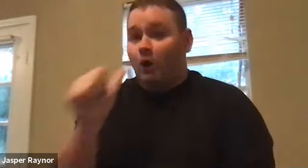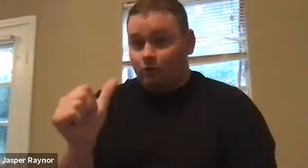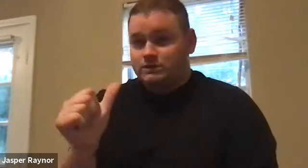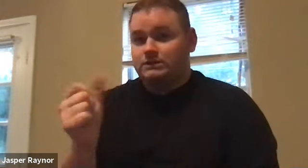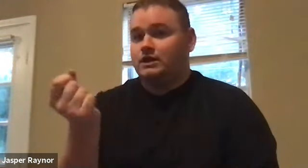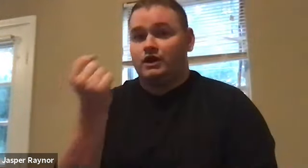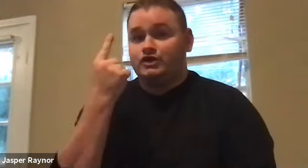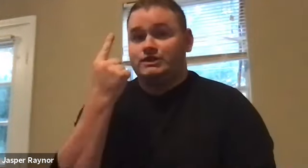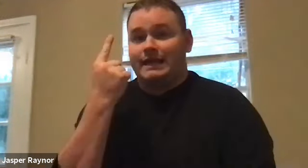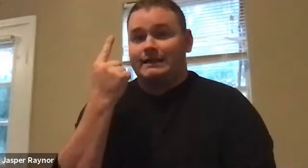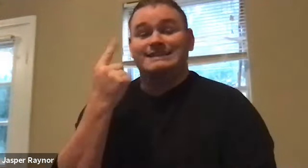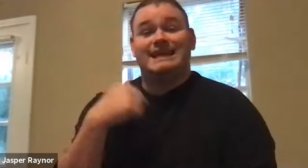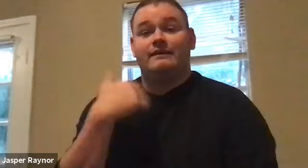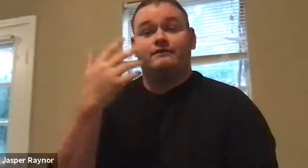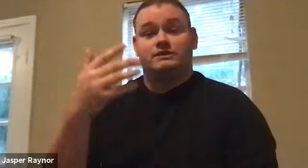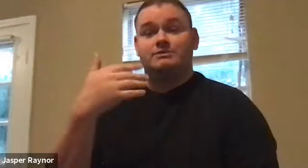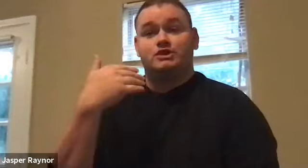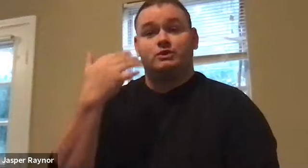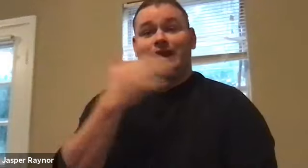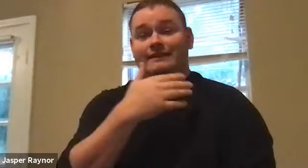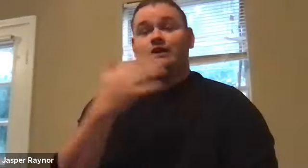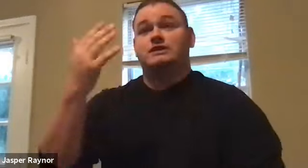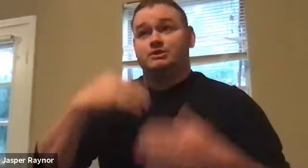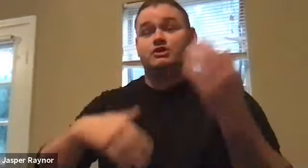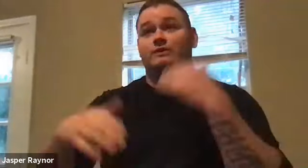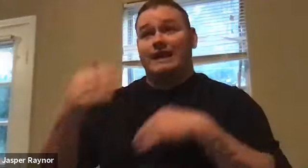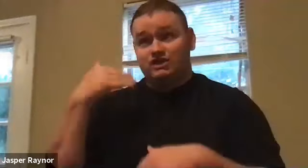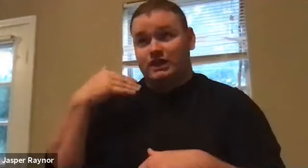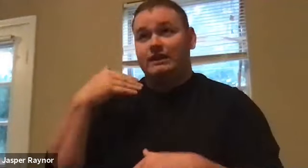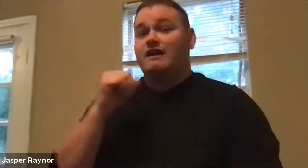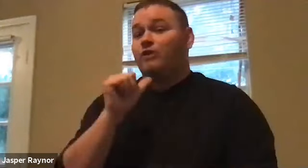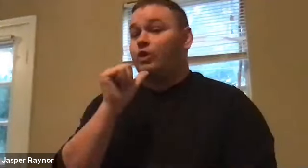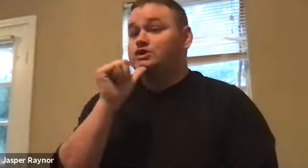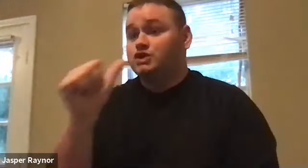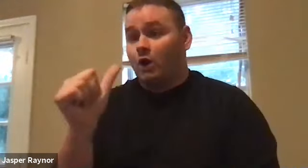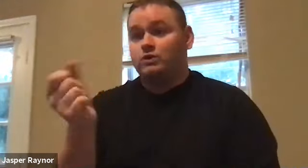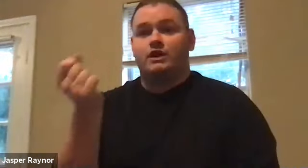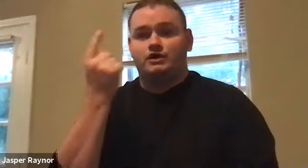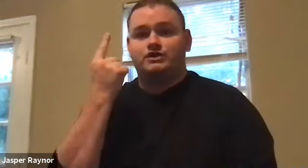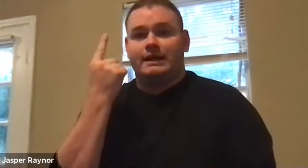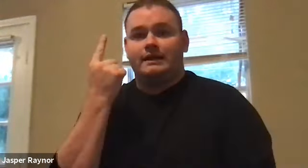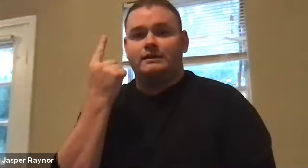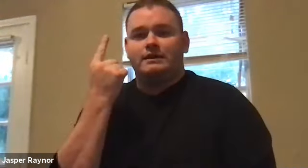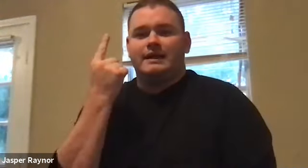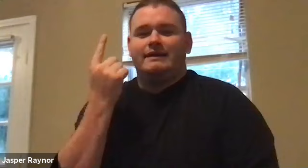don't understand, instead of substituting that, they'll substitute the head shake for don't understand. And some